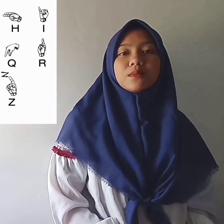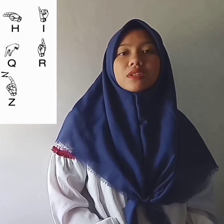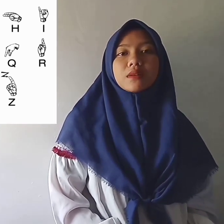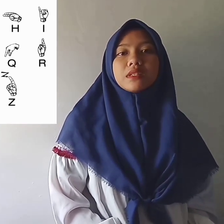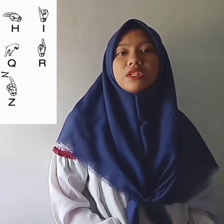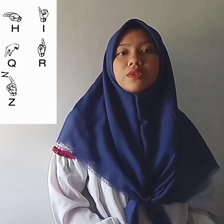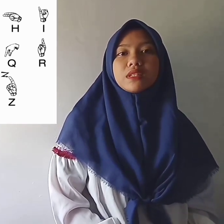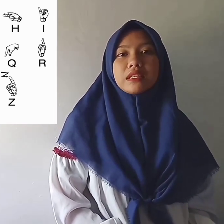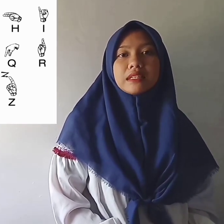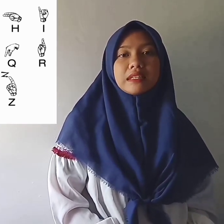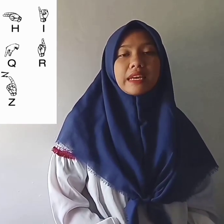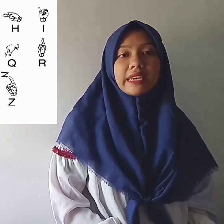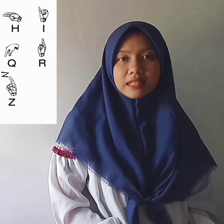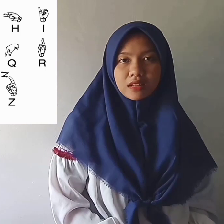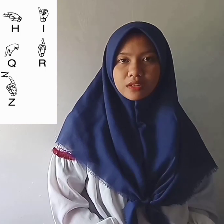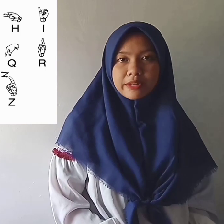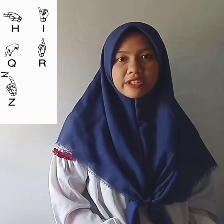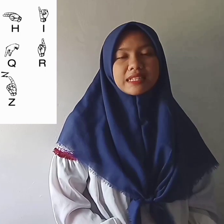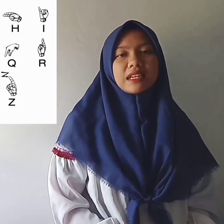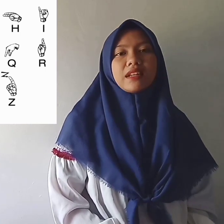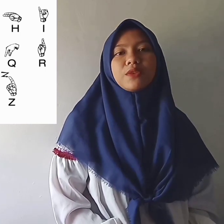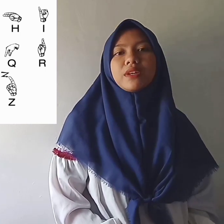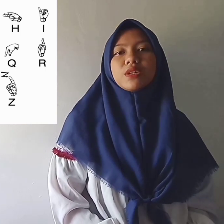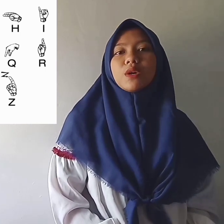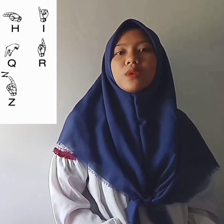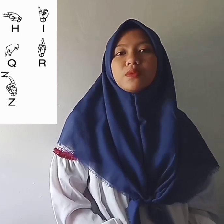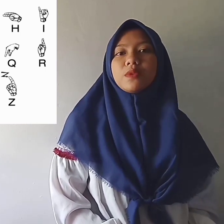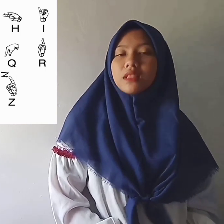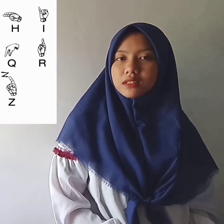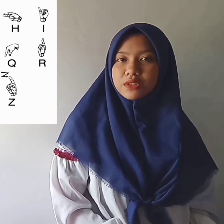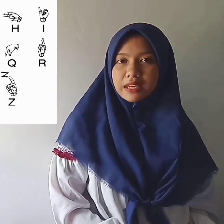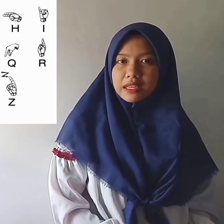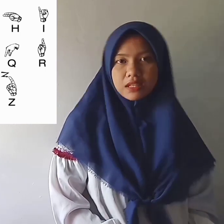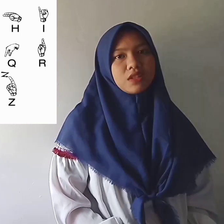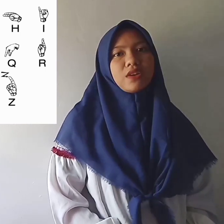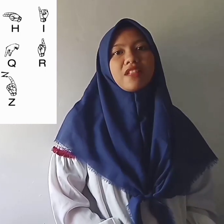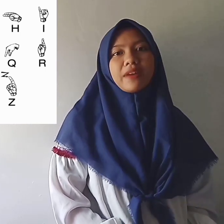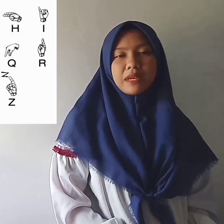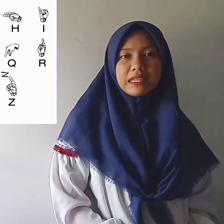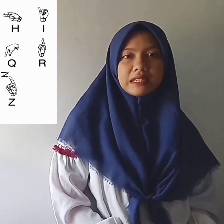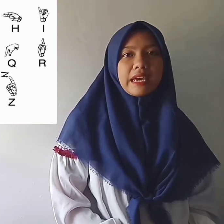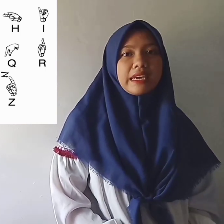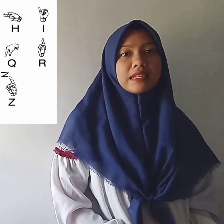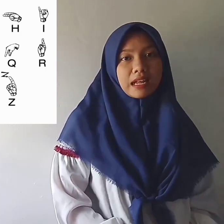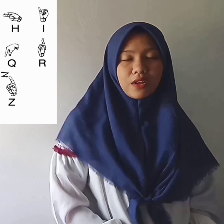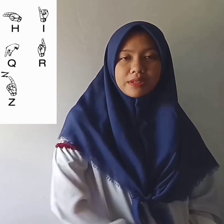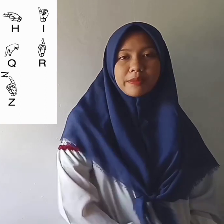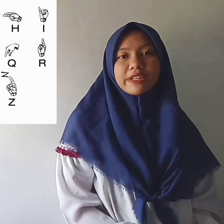most commonly used is in ASL or American Sign Language. What we will learn today is also alphabet in ASL or American